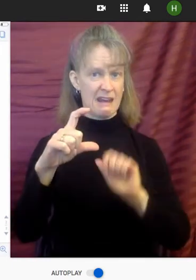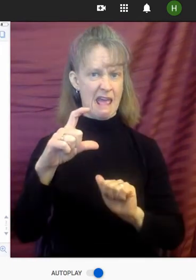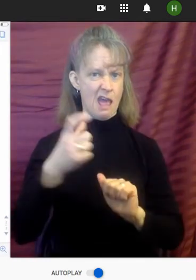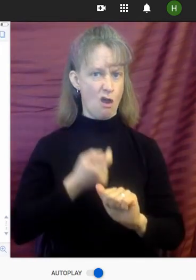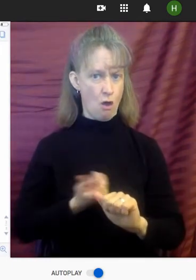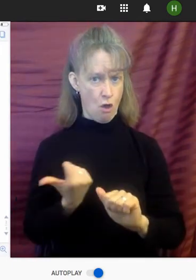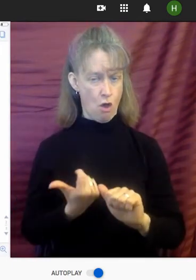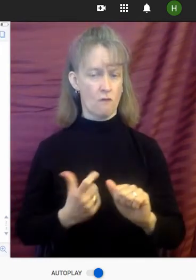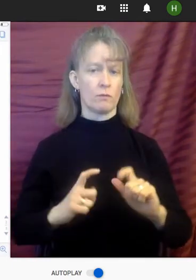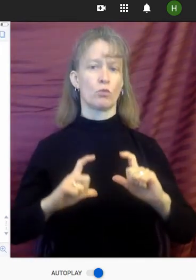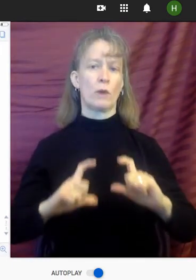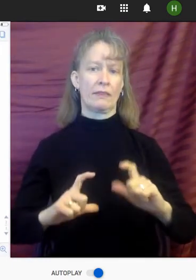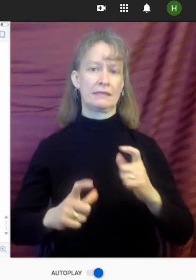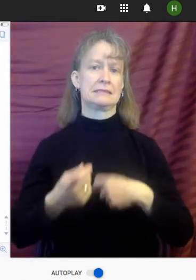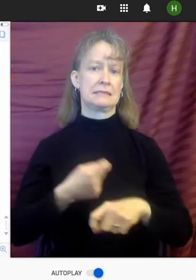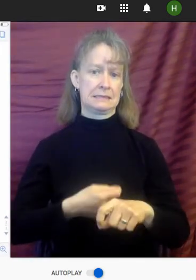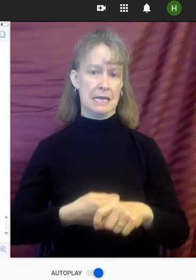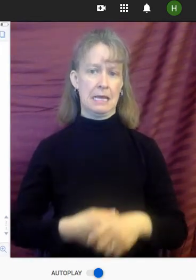put parentheses.